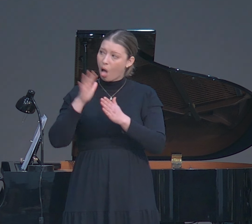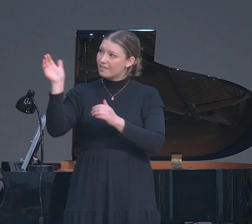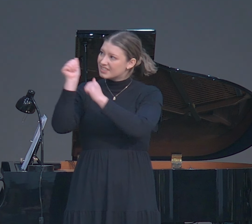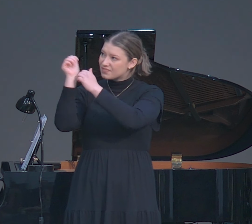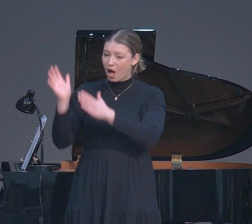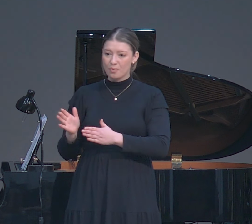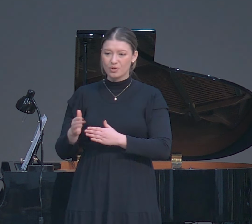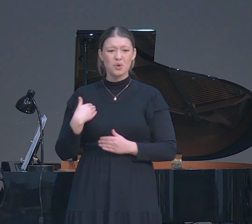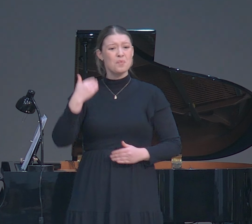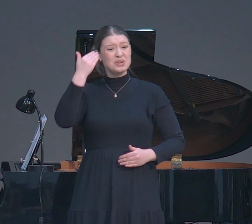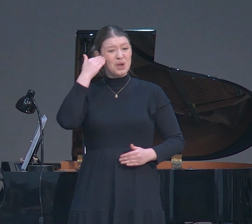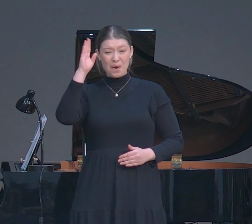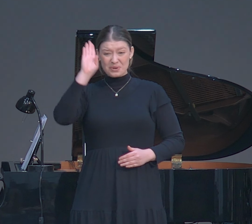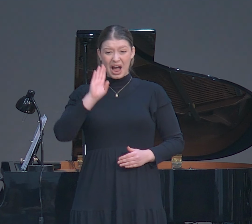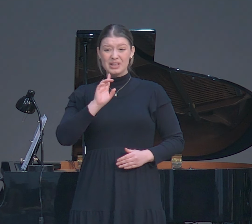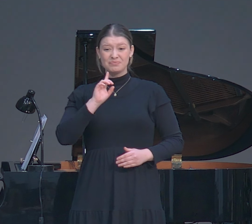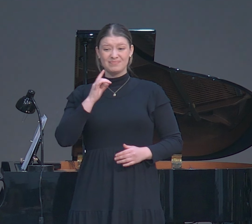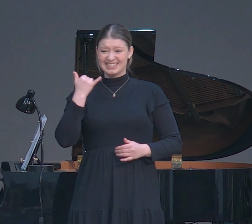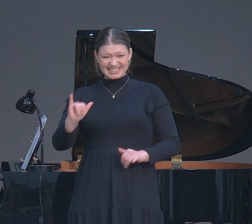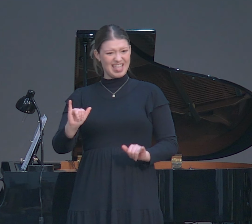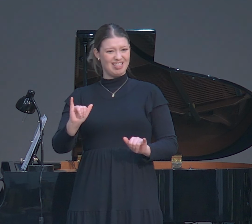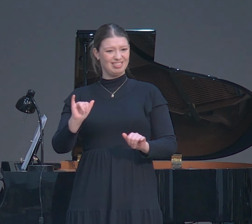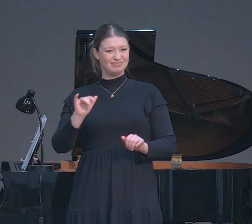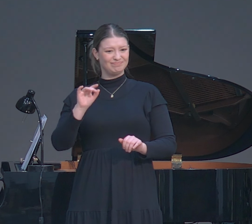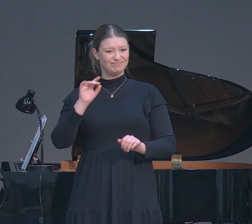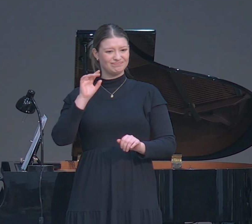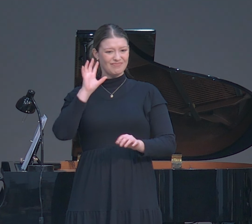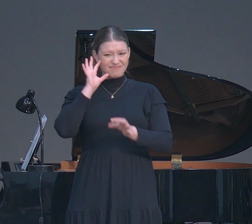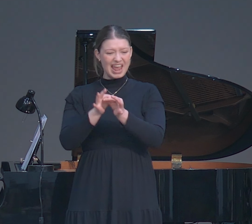God's like that still. He's still like that.